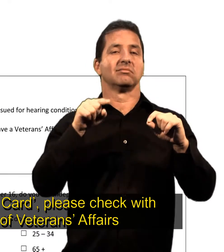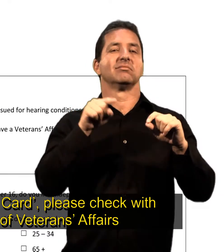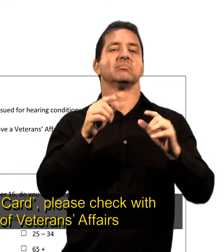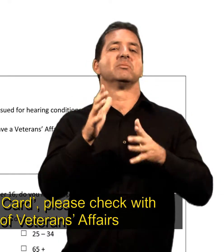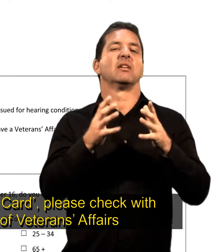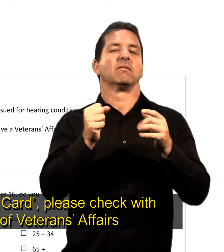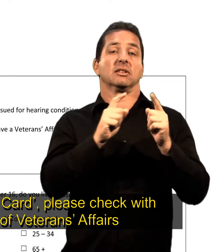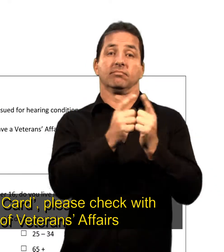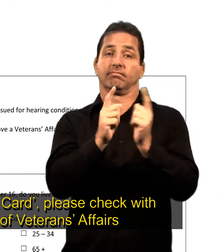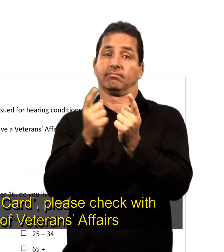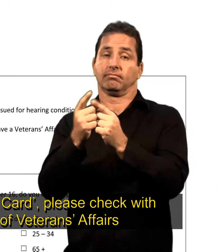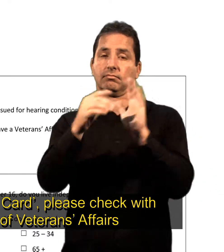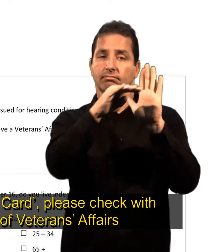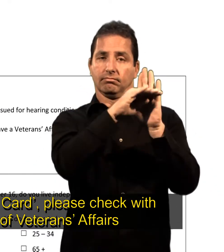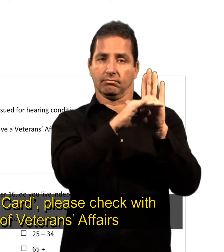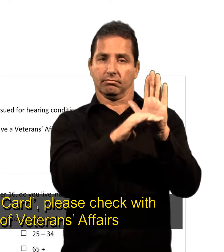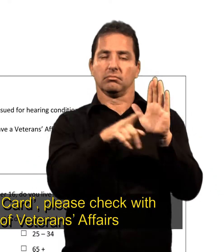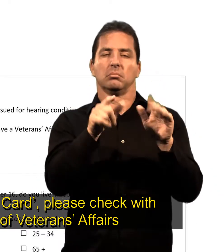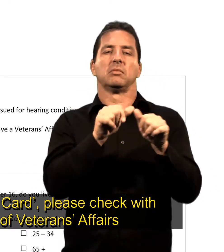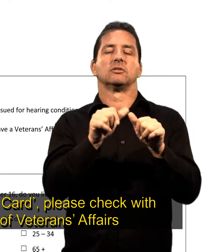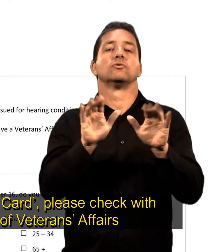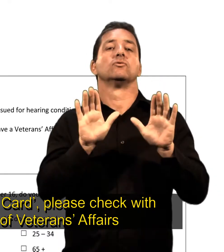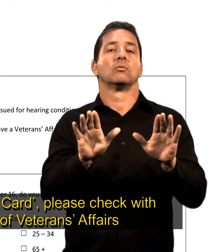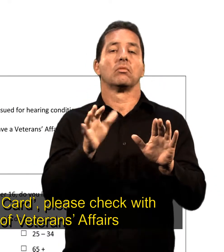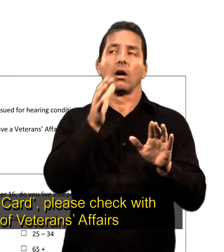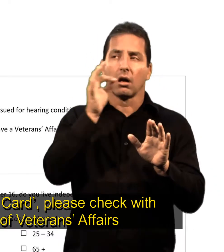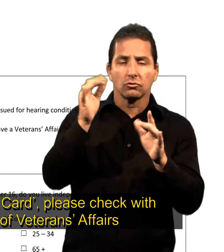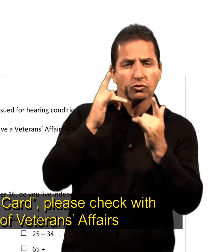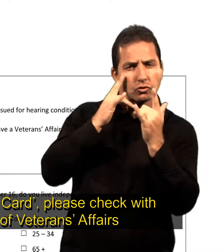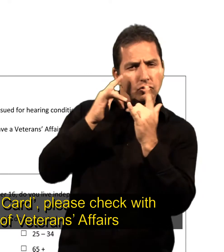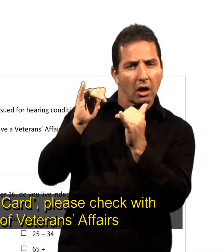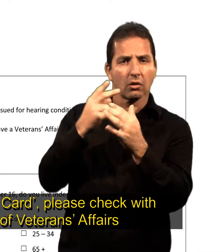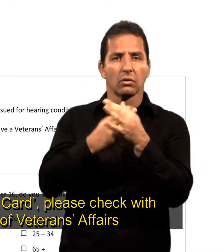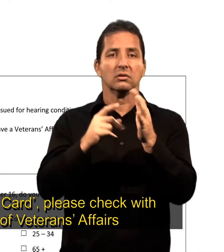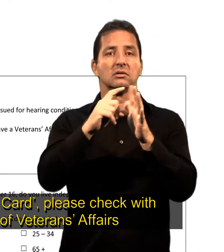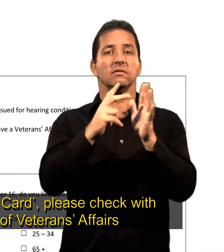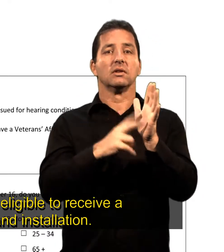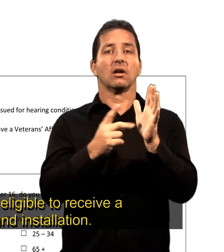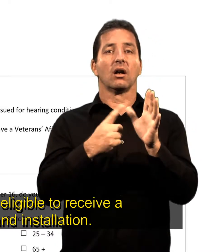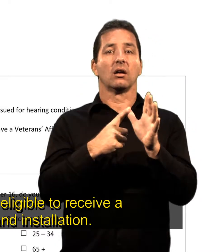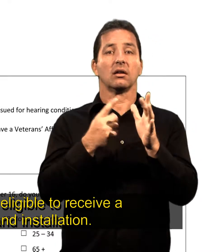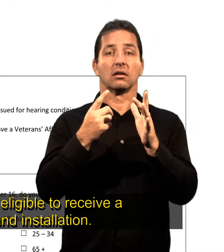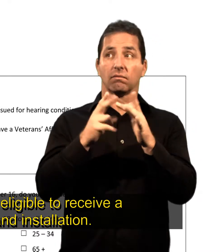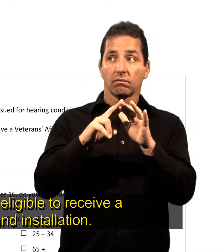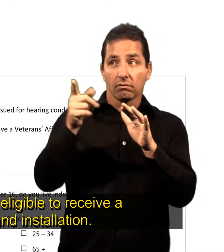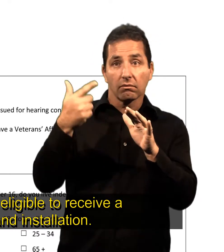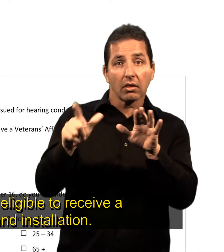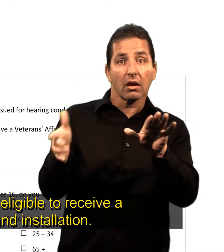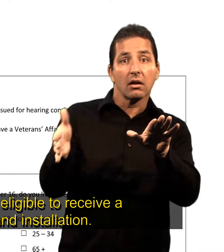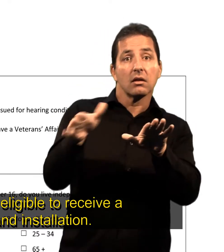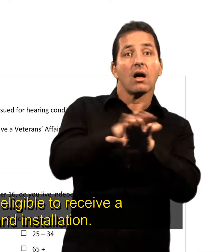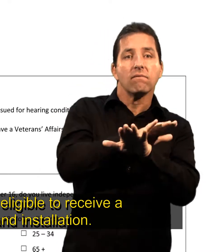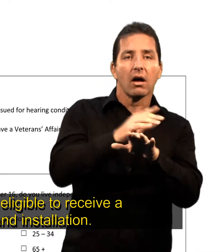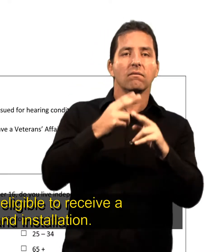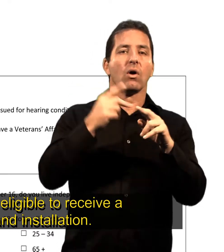If you selected White Card, please check with the Department of Veteran Affairs to see if you are eligible to receive